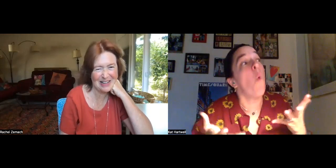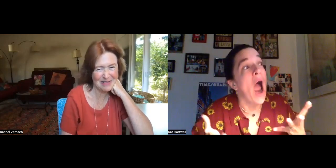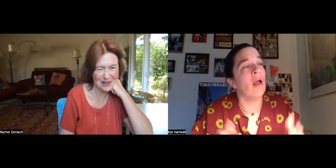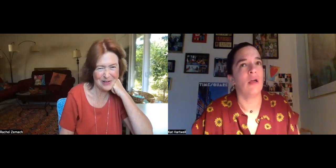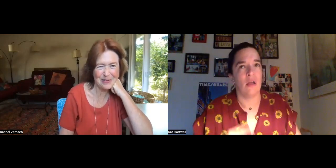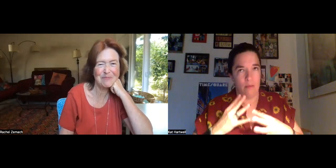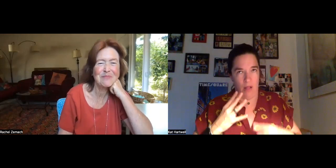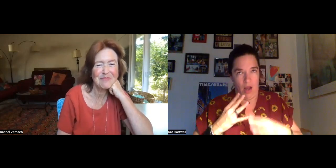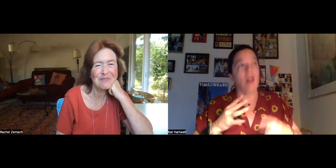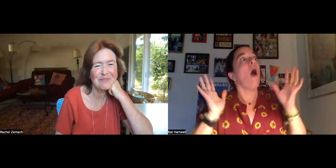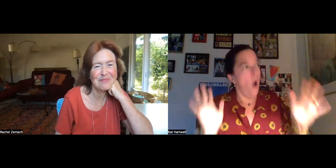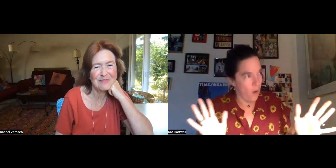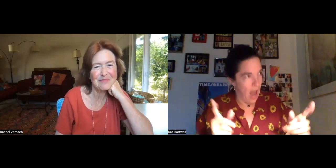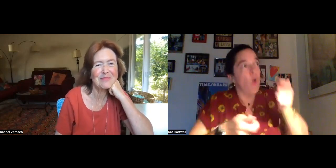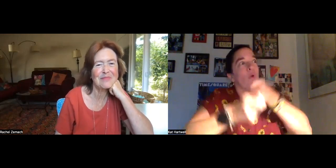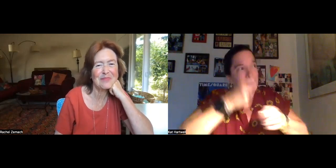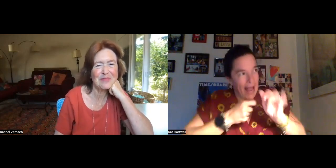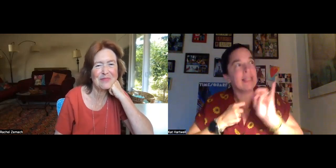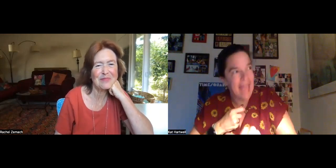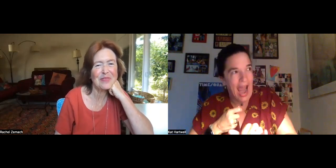Blah. Then, okay, we play that.